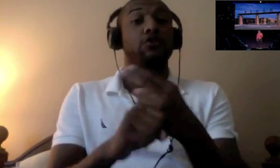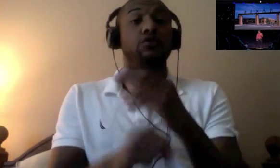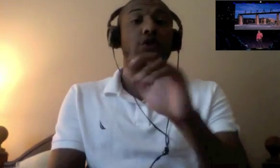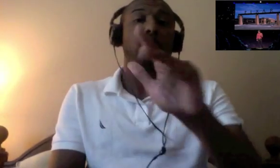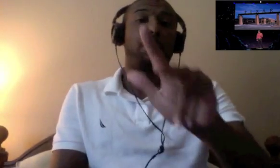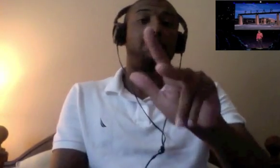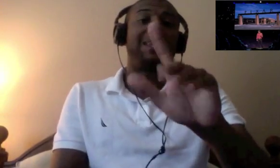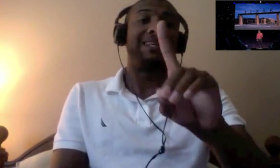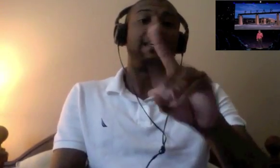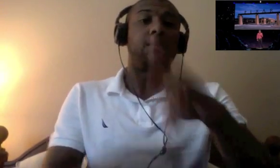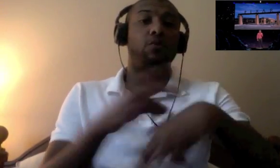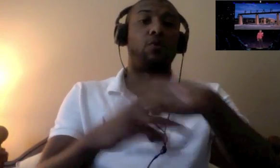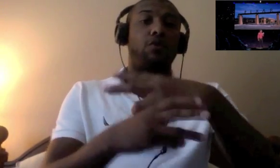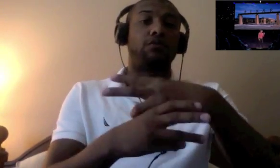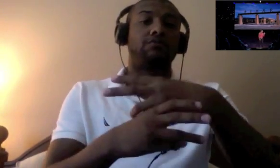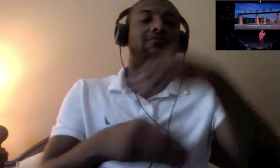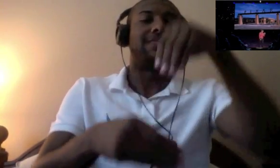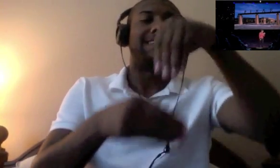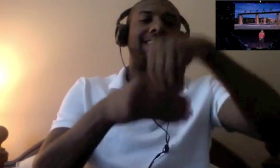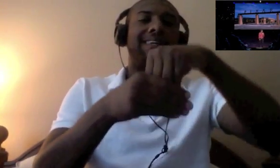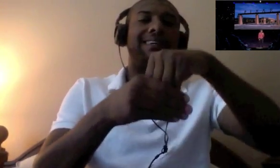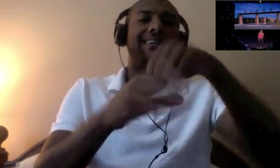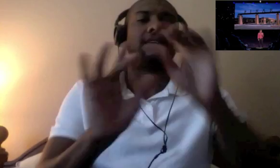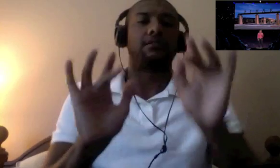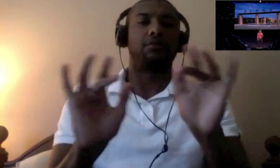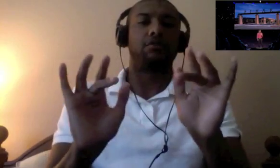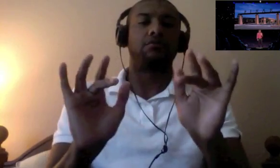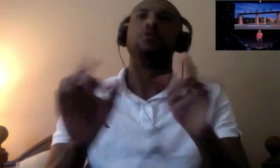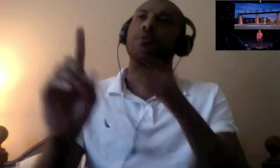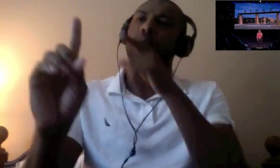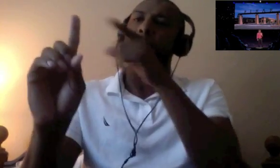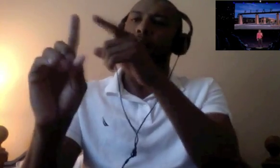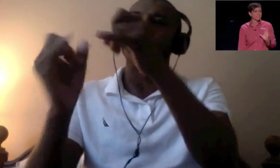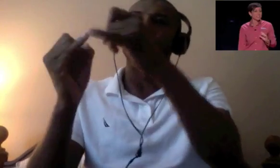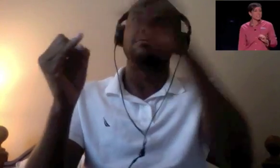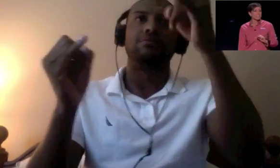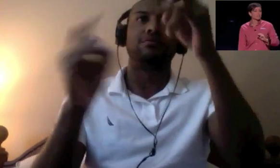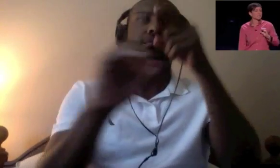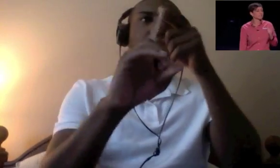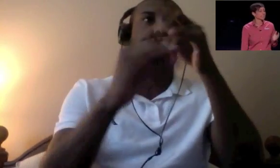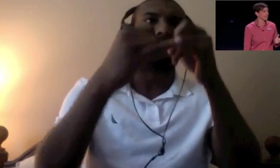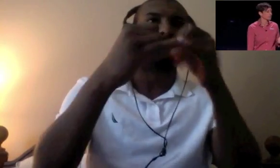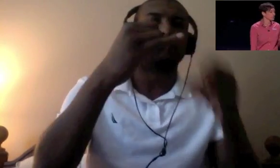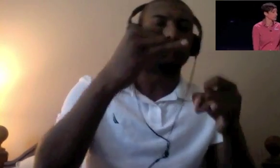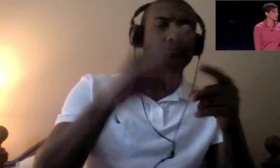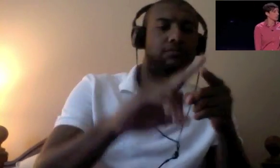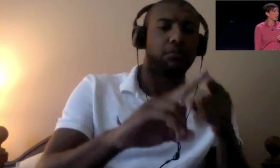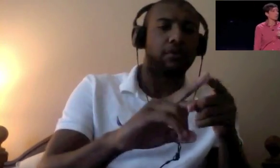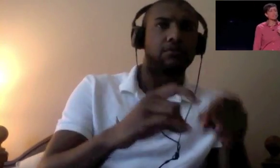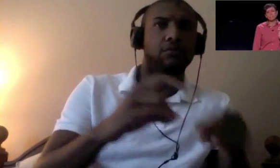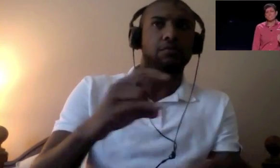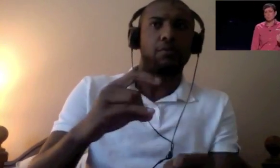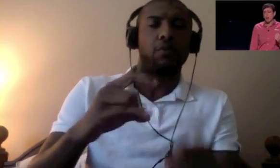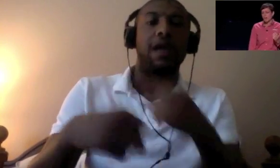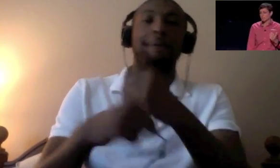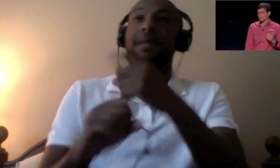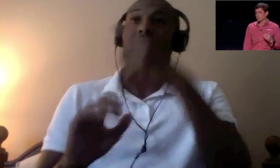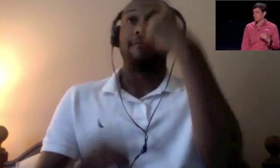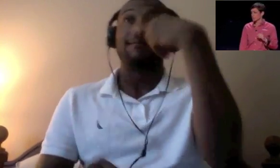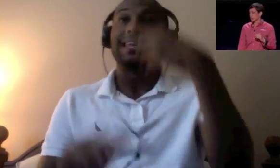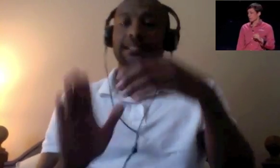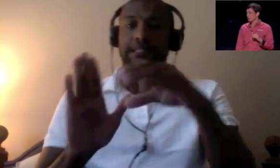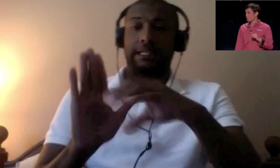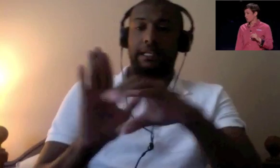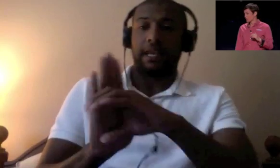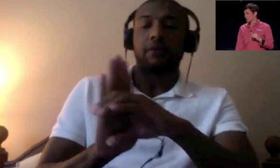the computer. We start with a point that makes a line, that makes a face, that creates characters or trees and rocks